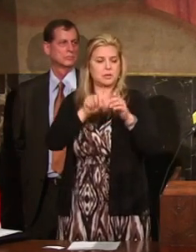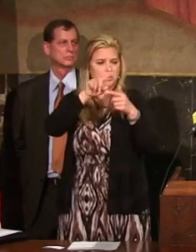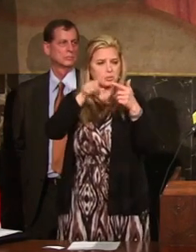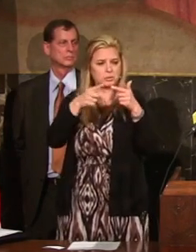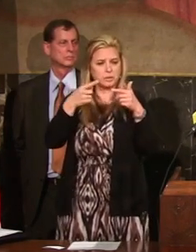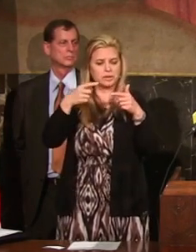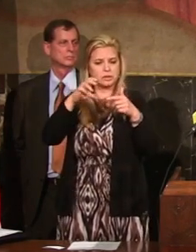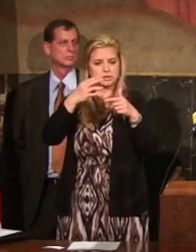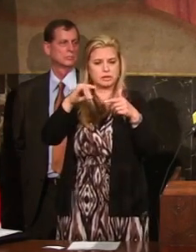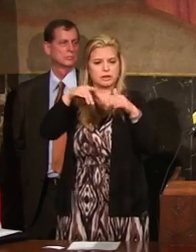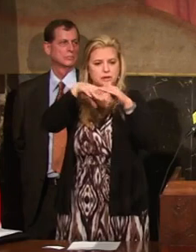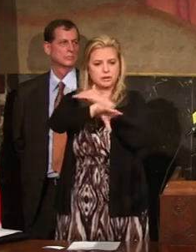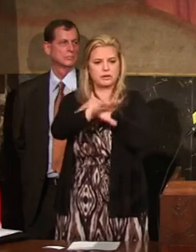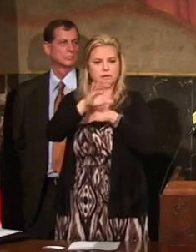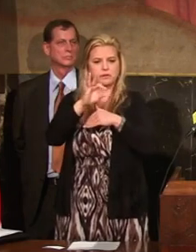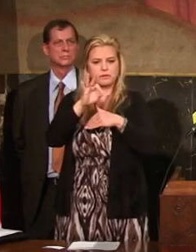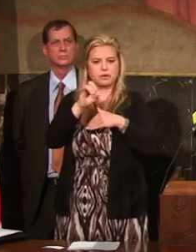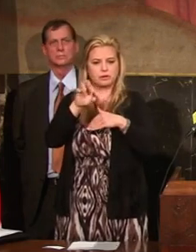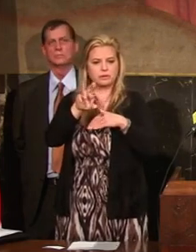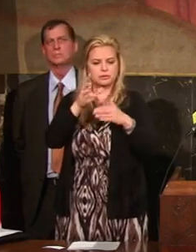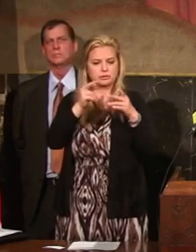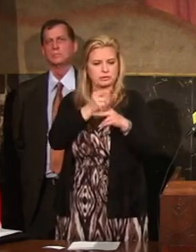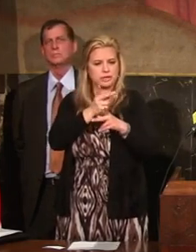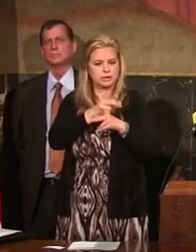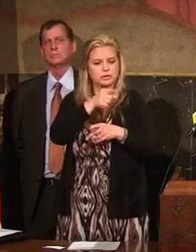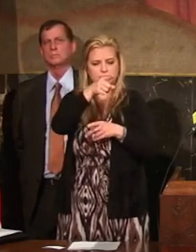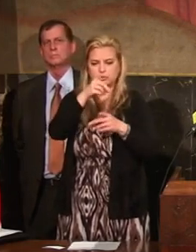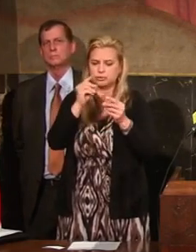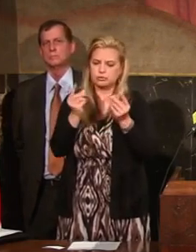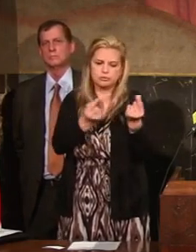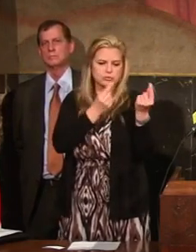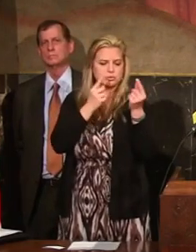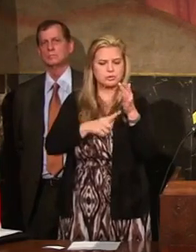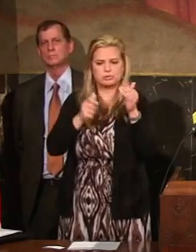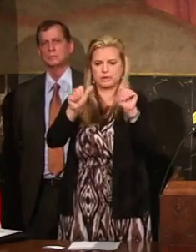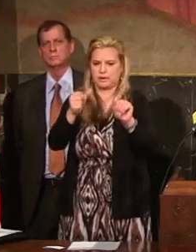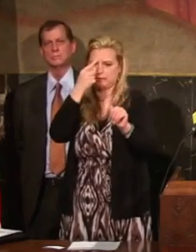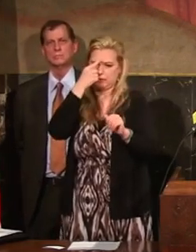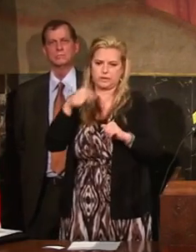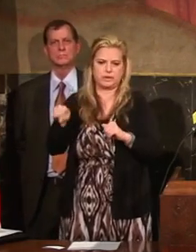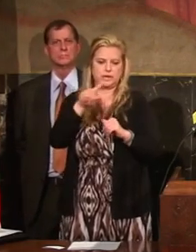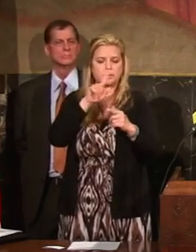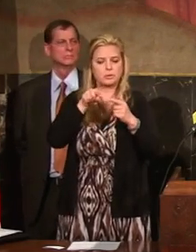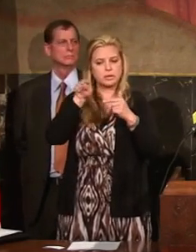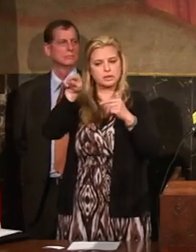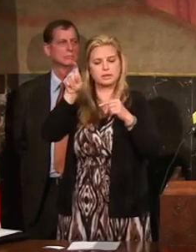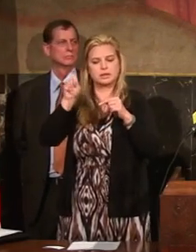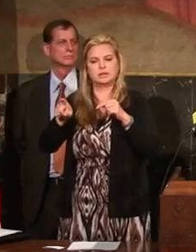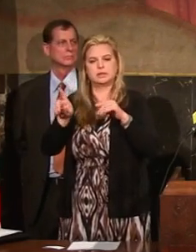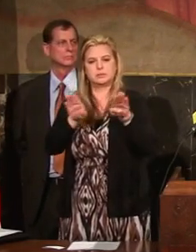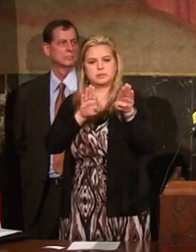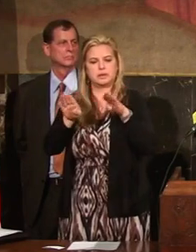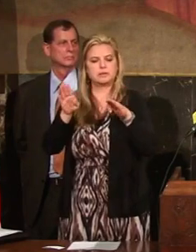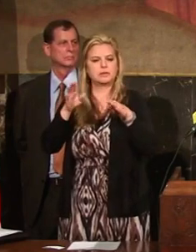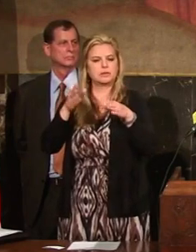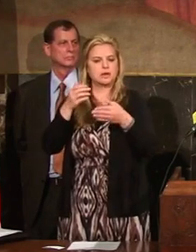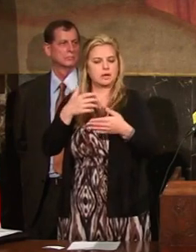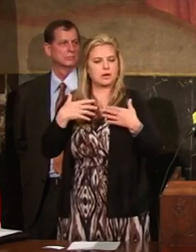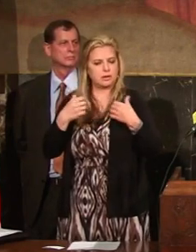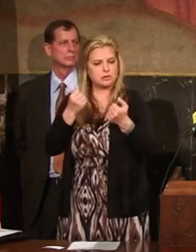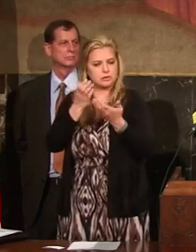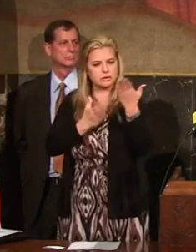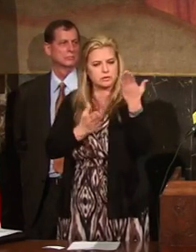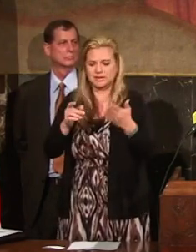child enters foster care, you do everything you can for them. And when they need behavioral health services that